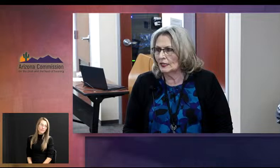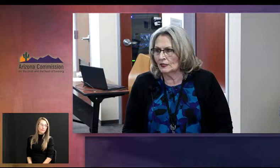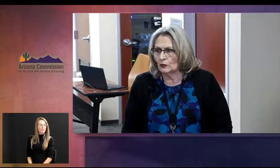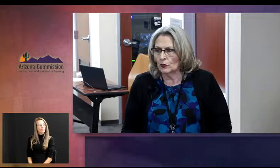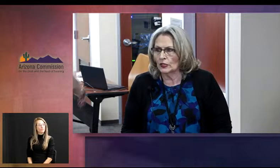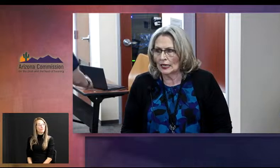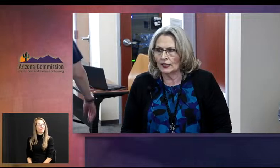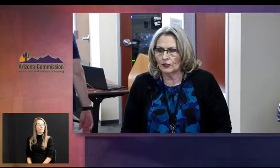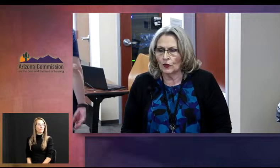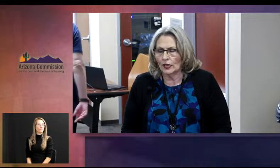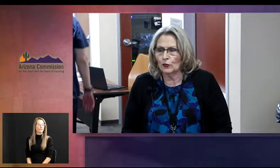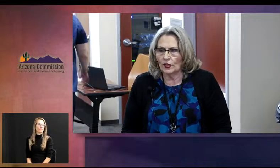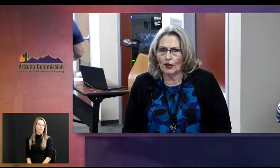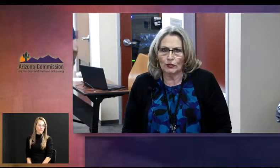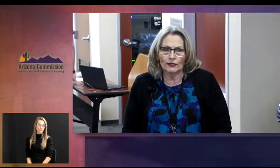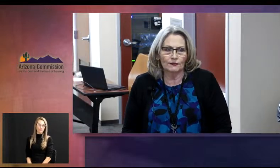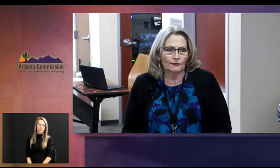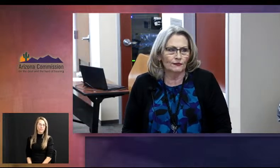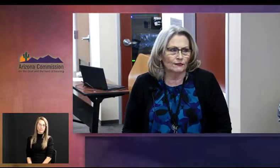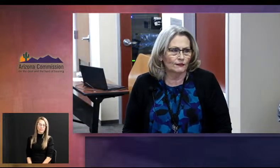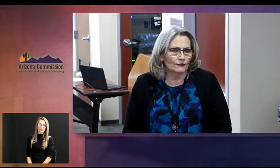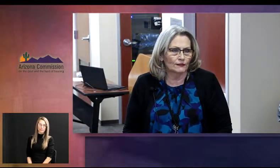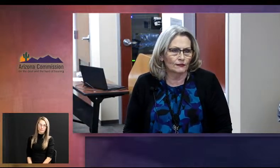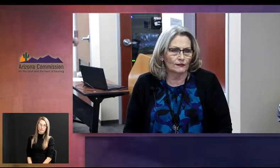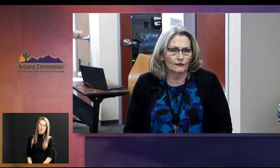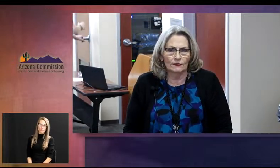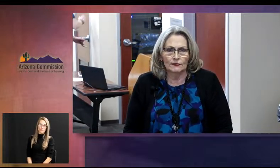if it doesn't work, I can go ahead without it.